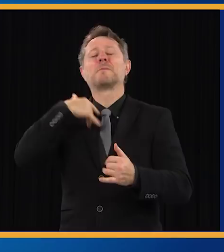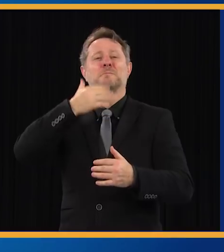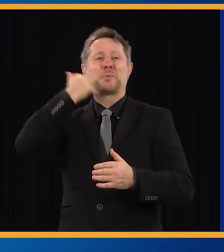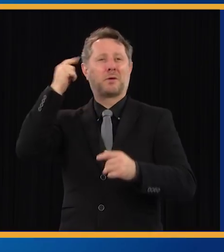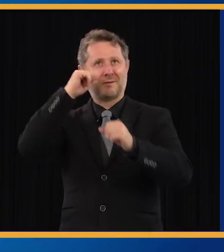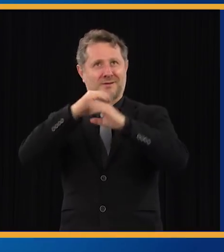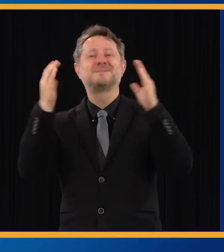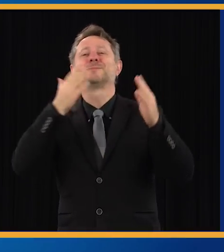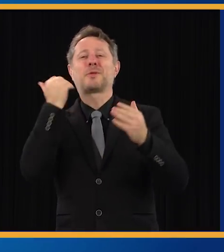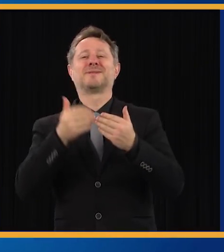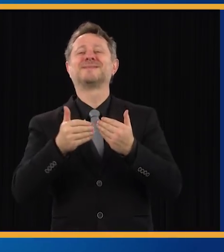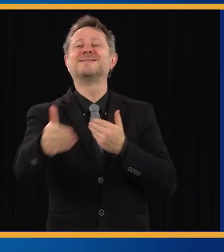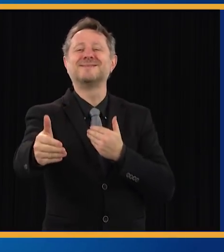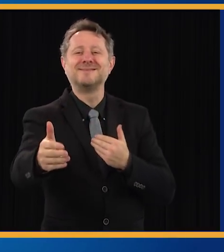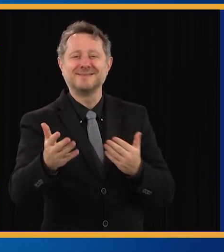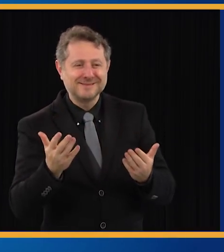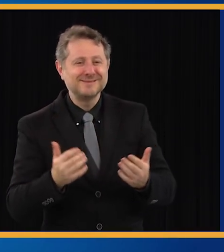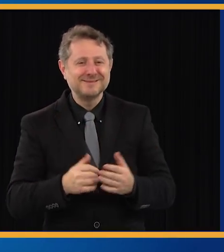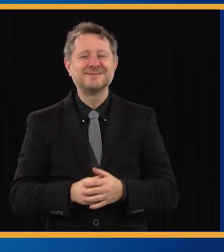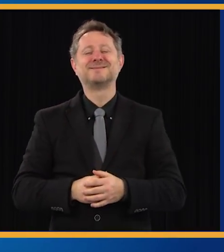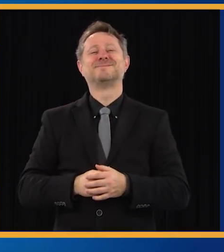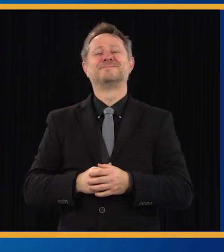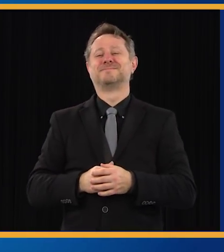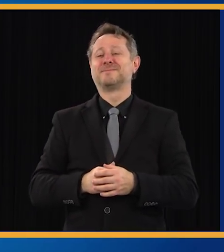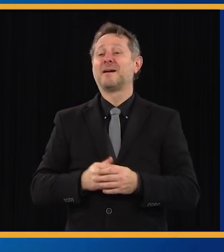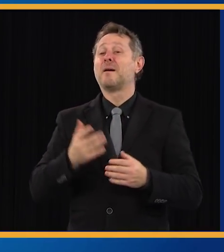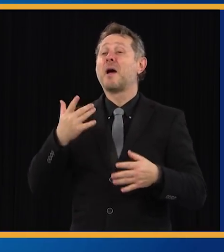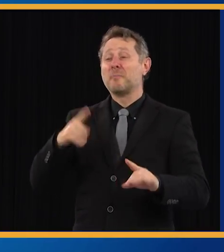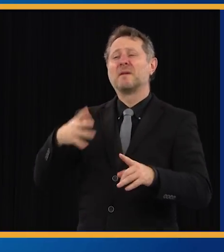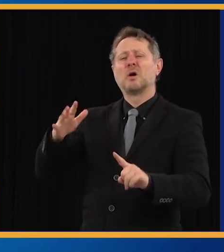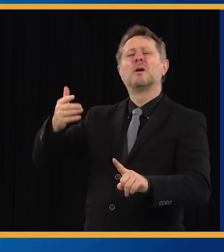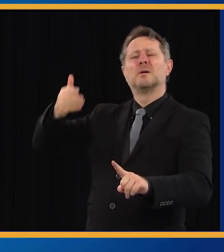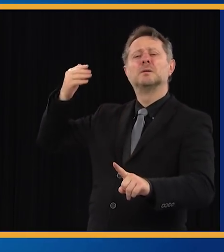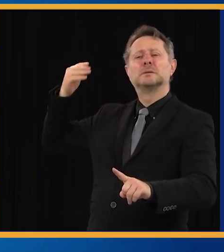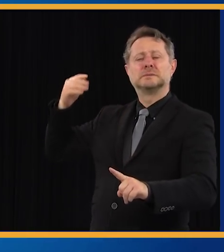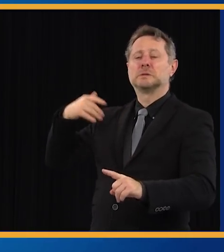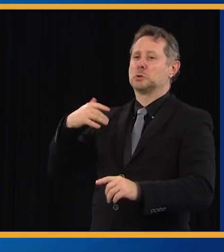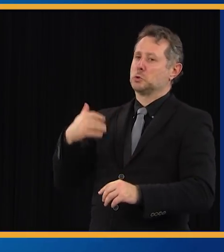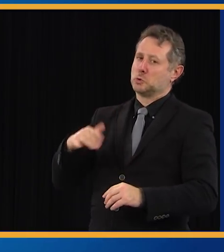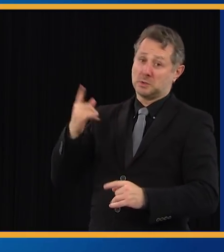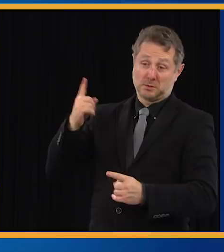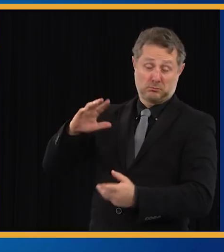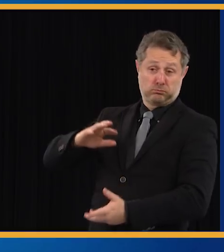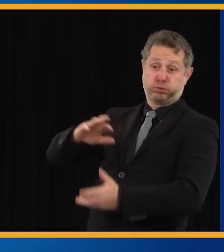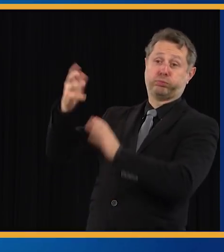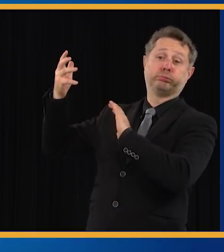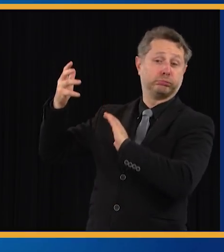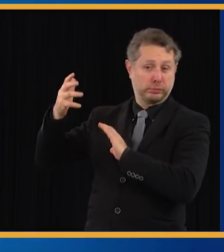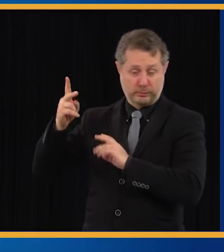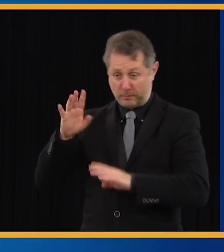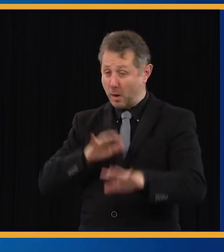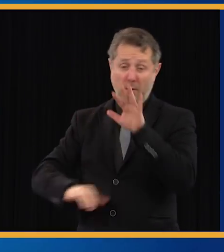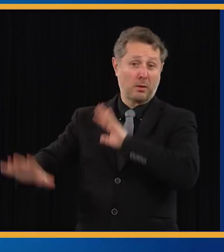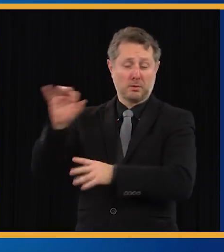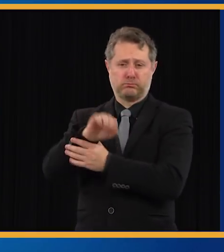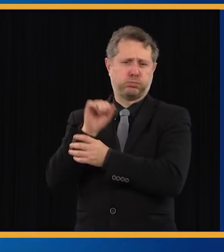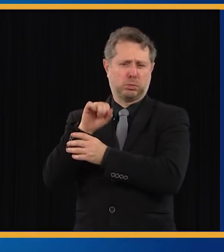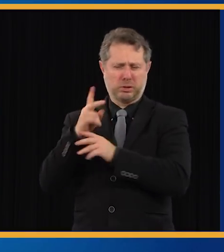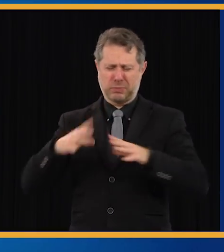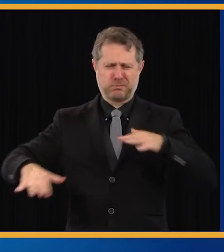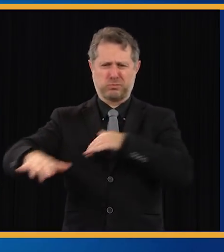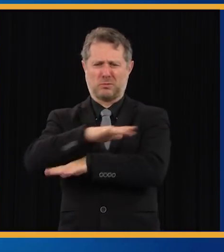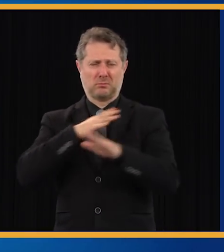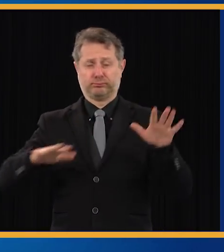one of those moments, if you look back in history, sometimes it takes a crisis to wake people up, and it takes a